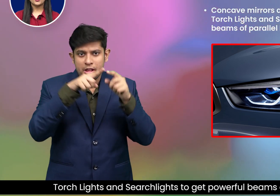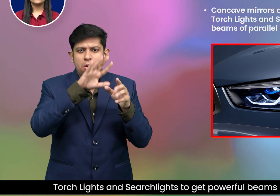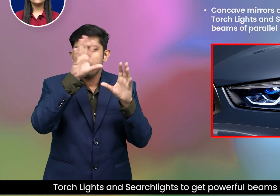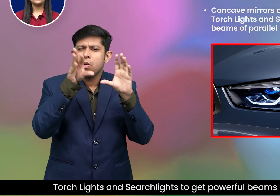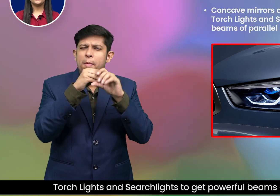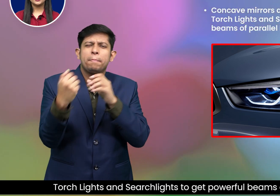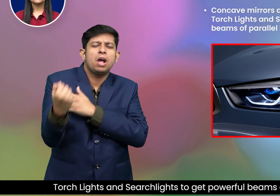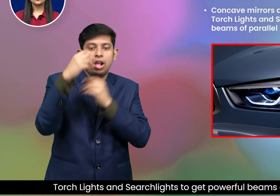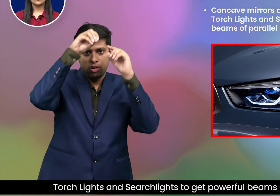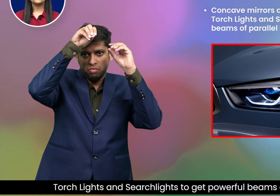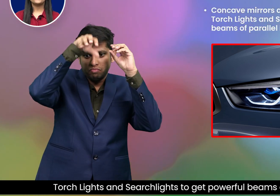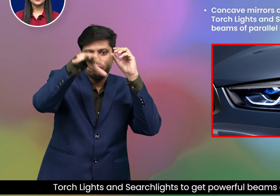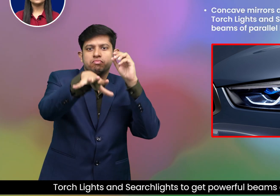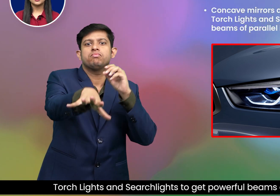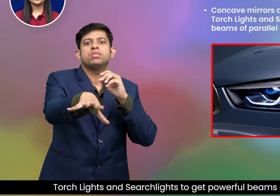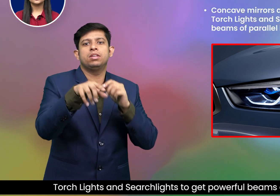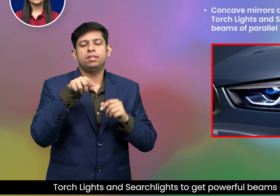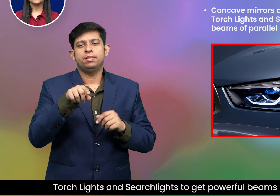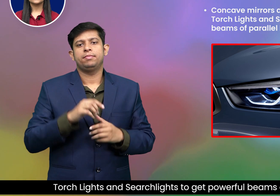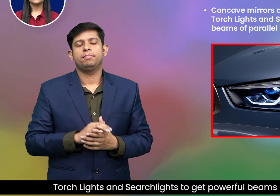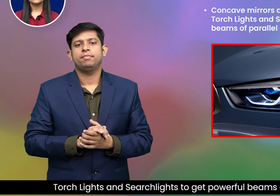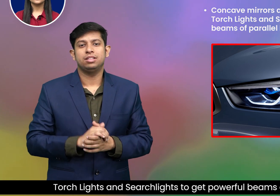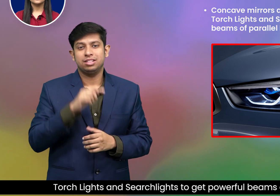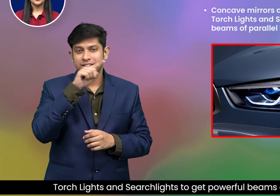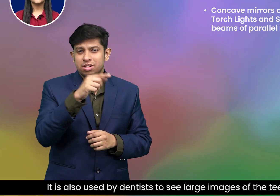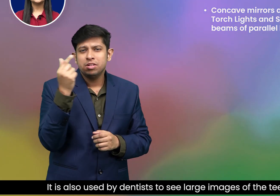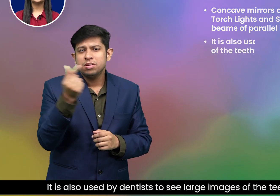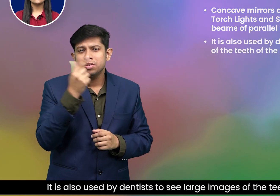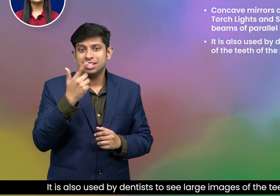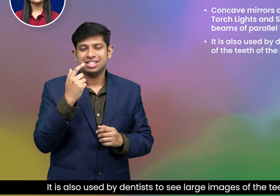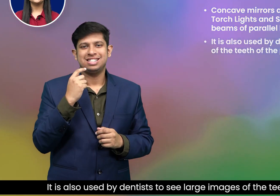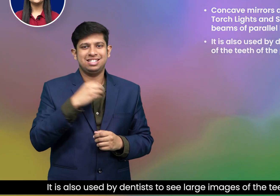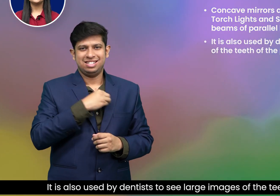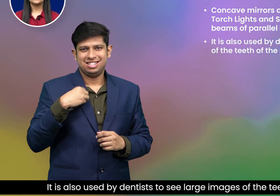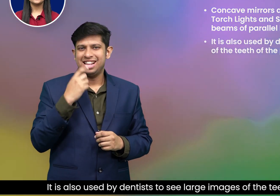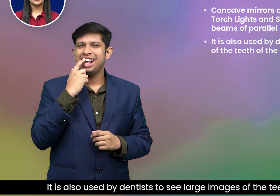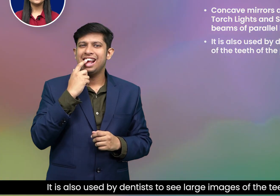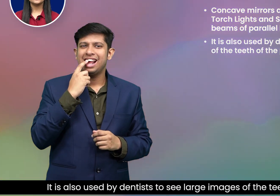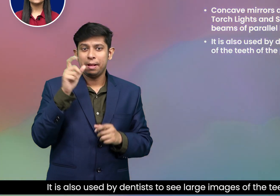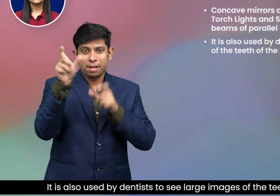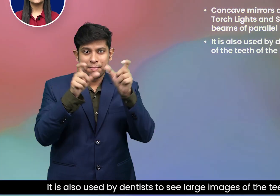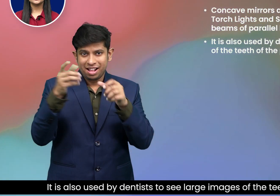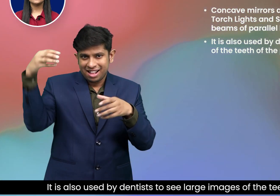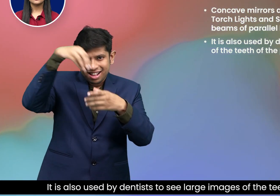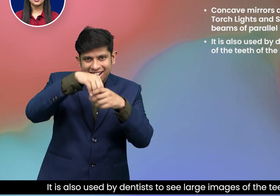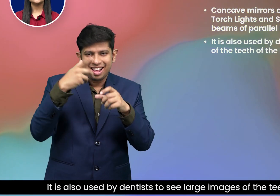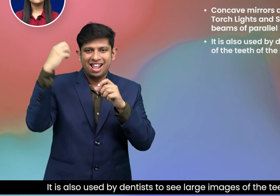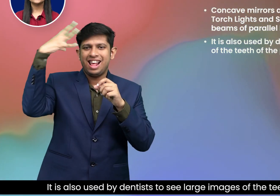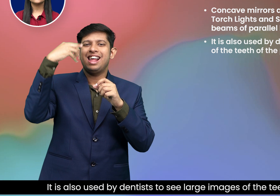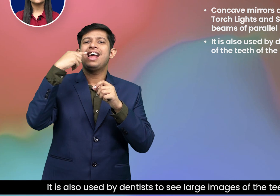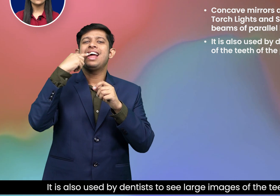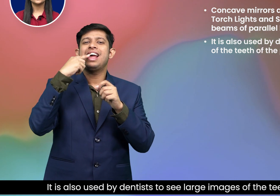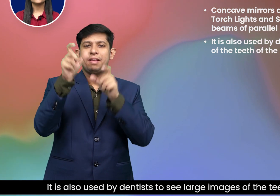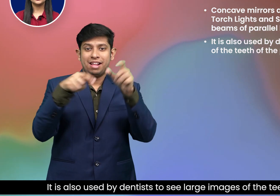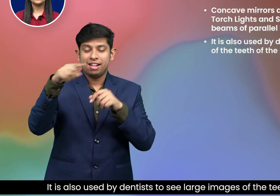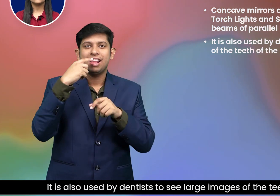get powerful beams of parallel lights. It is also used by dentists to see large